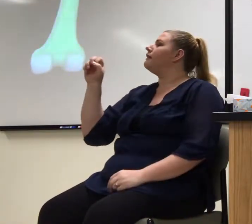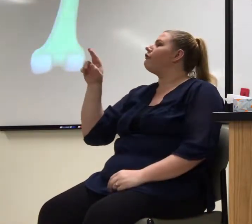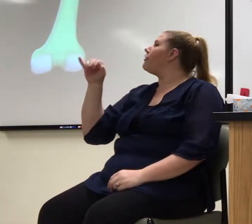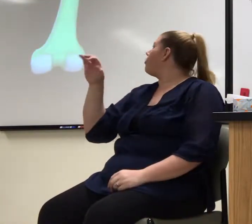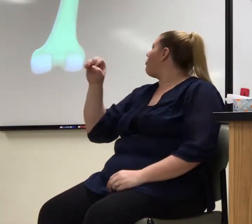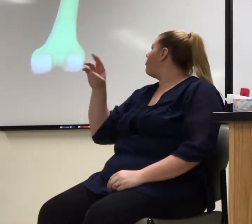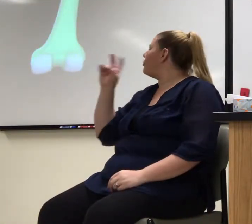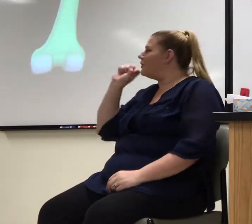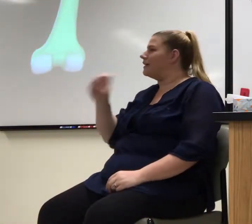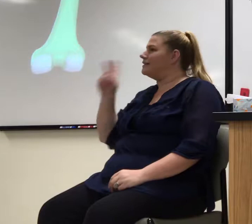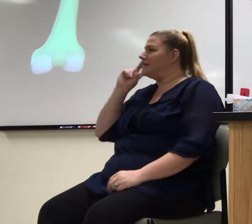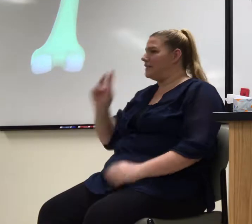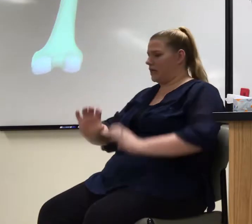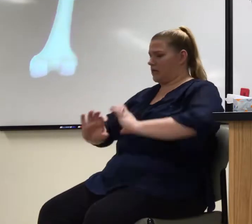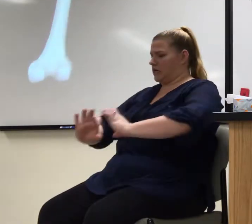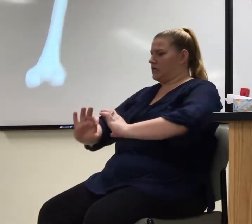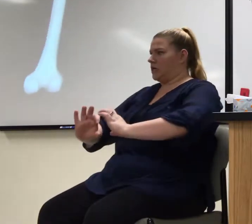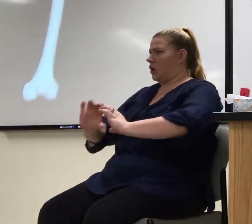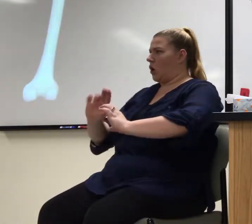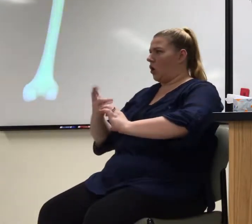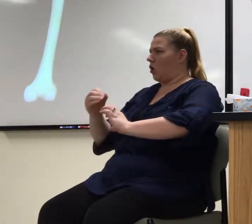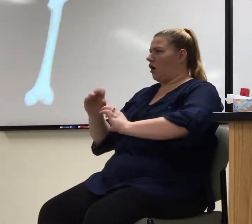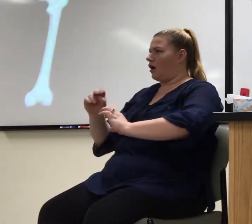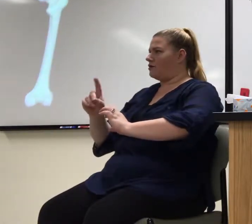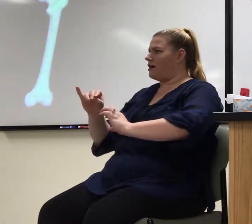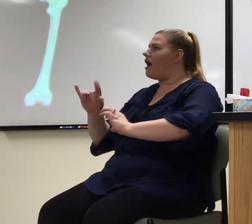at the end, those condyles.